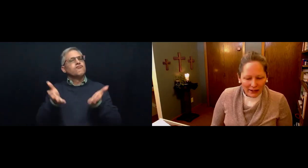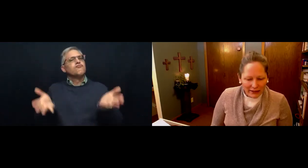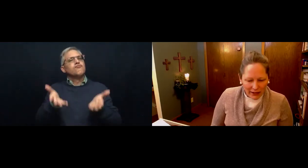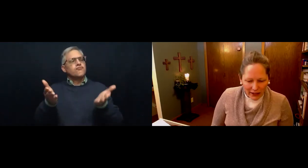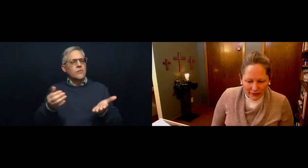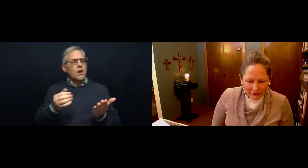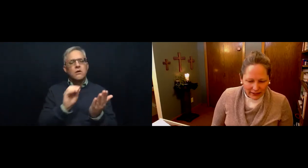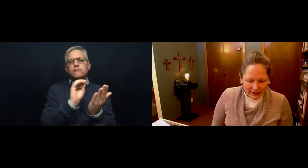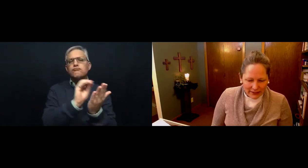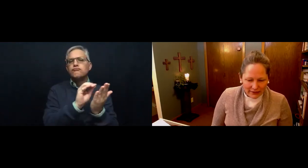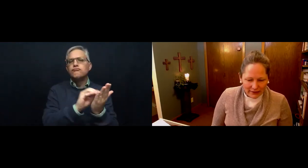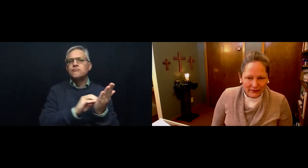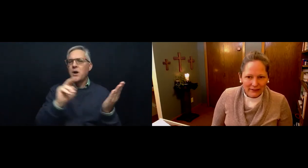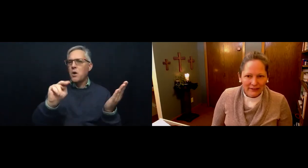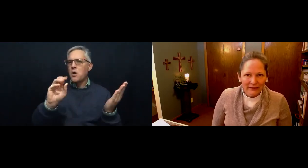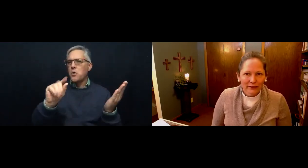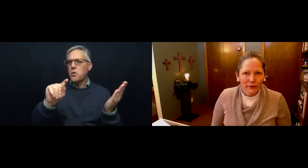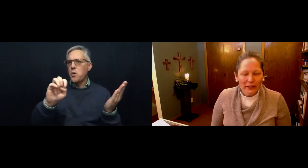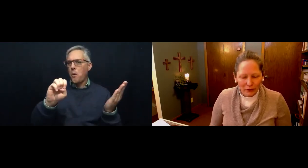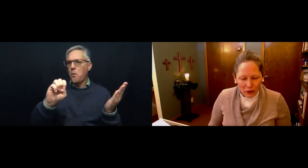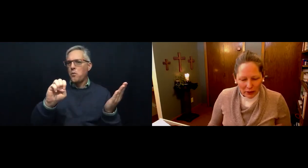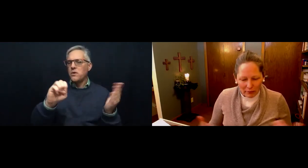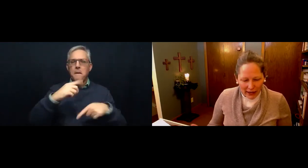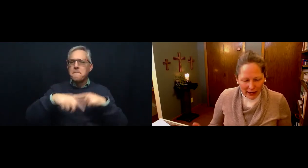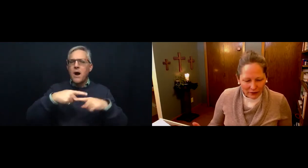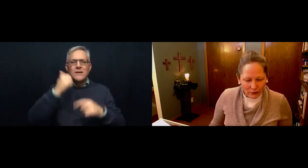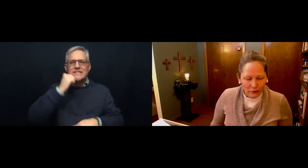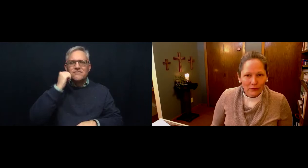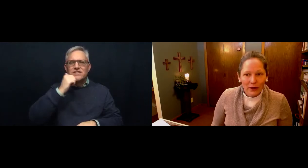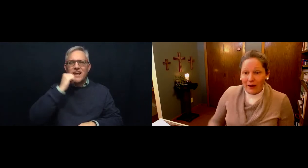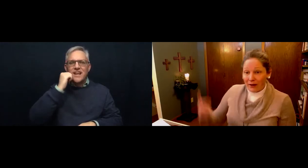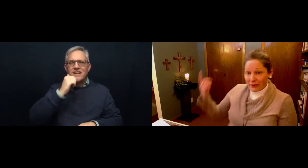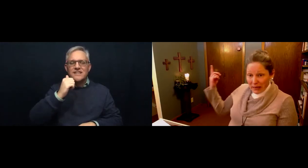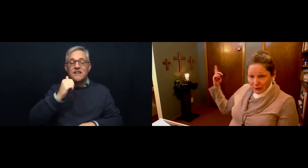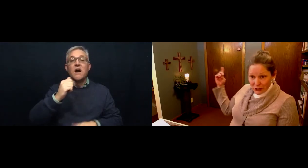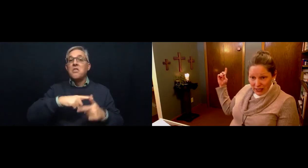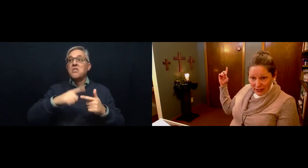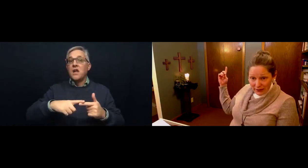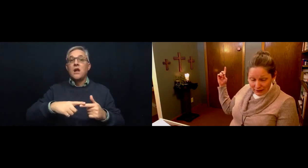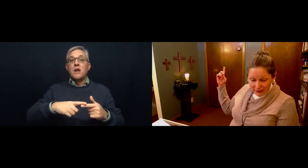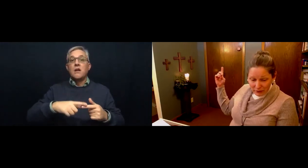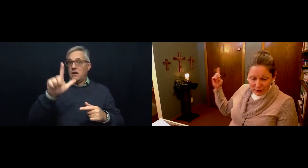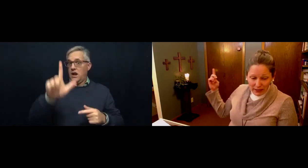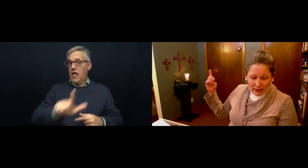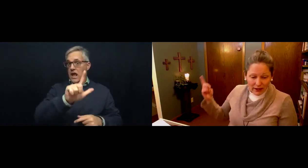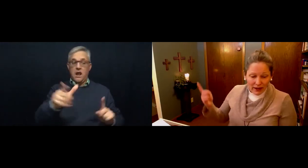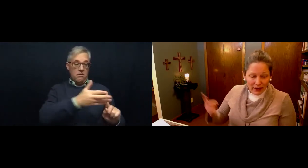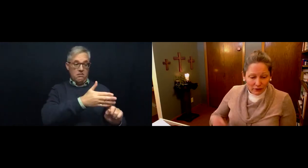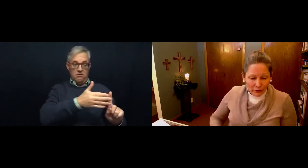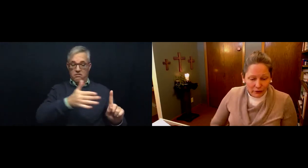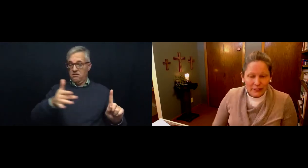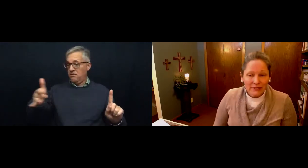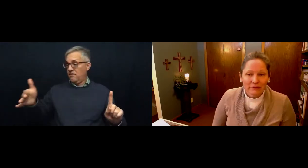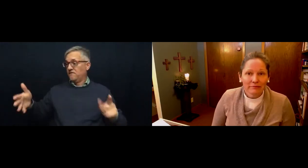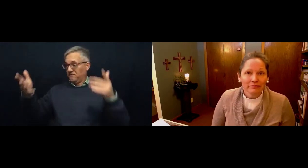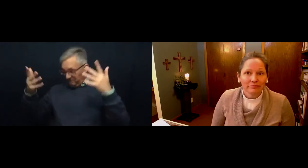And then at the end of Lent, we can look back through the paper chain that we made and